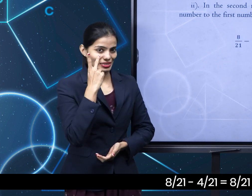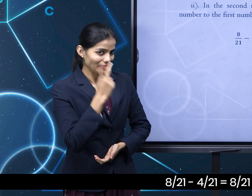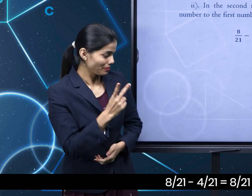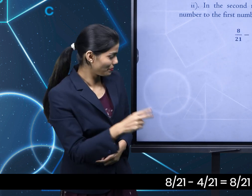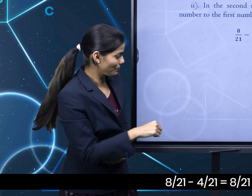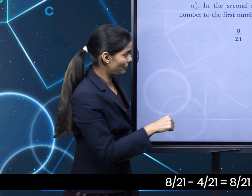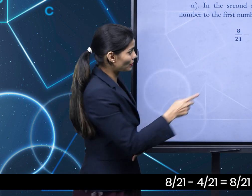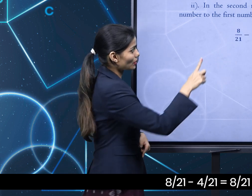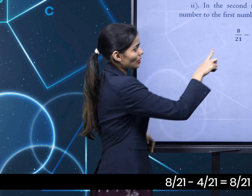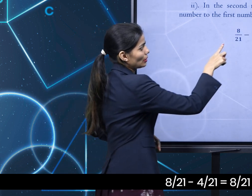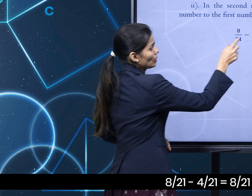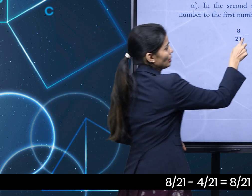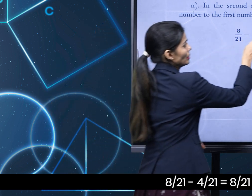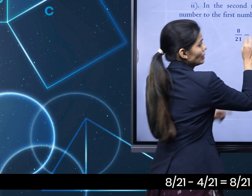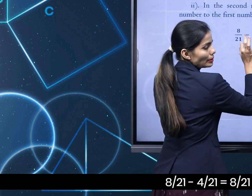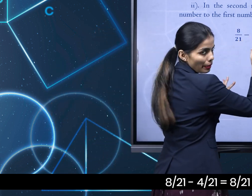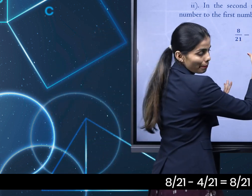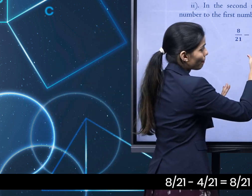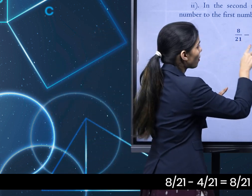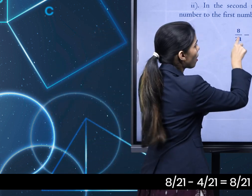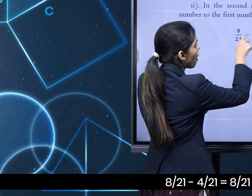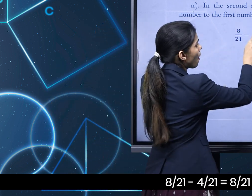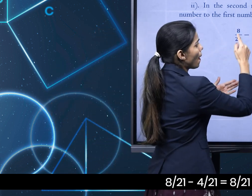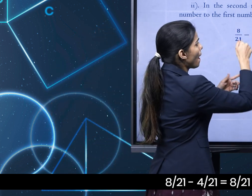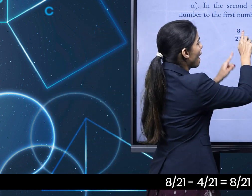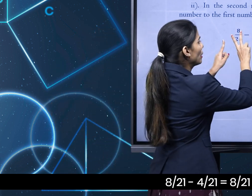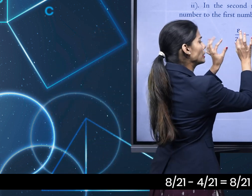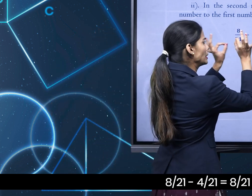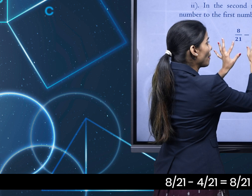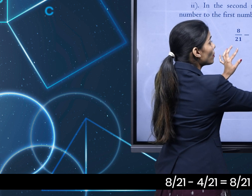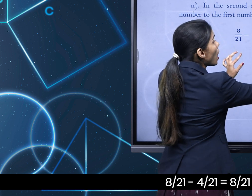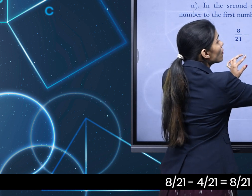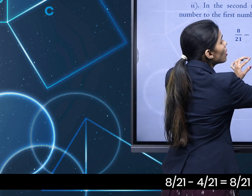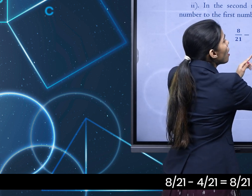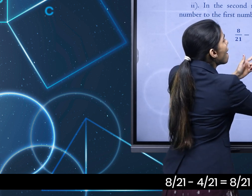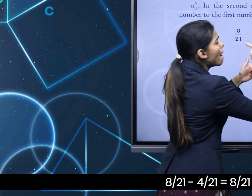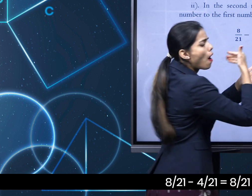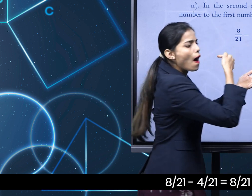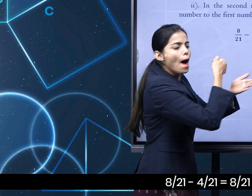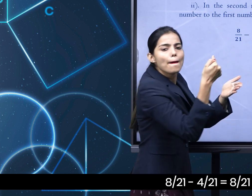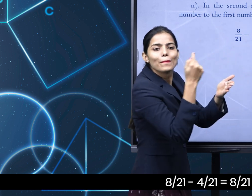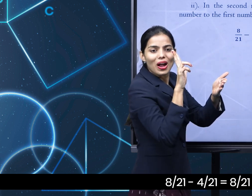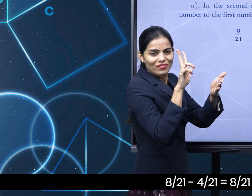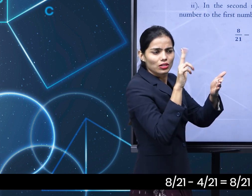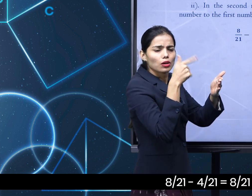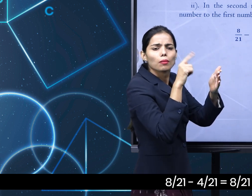8 by 21 minus 4 by 21 is equal to 8 by 21